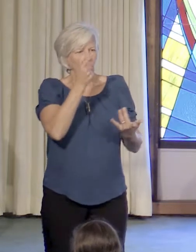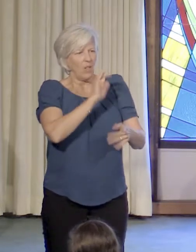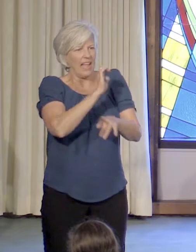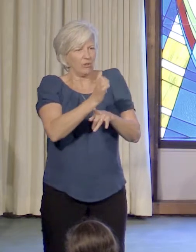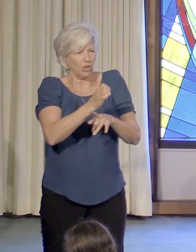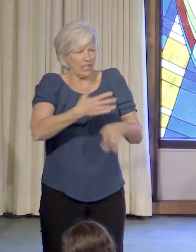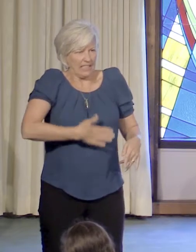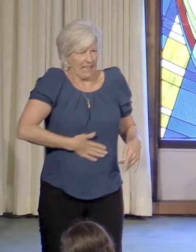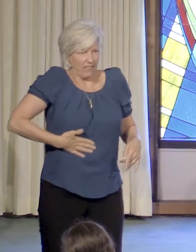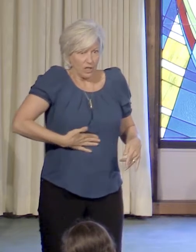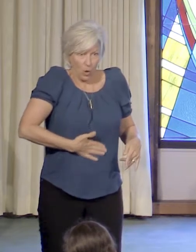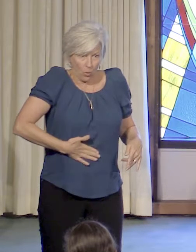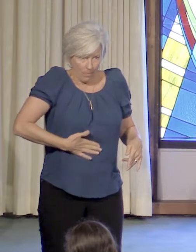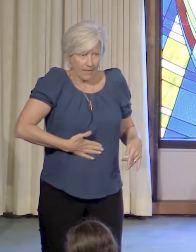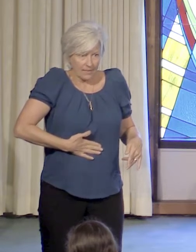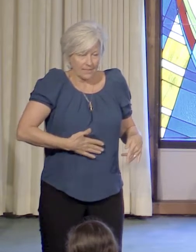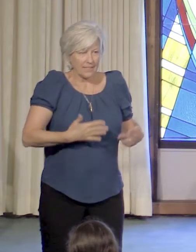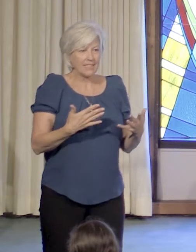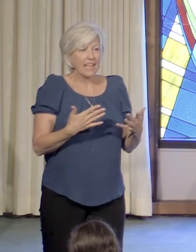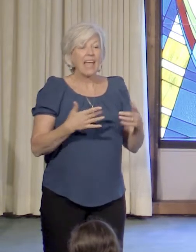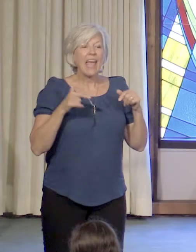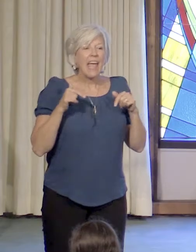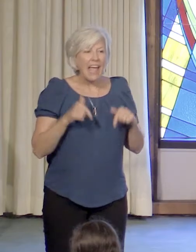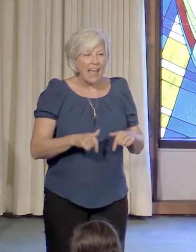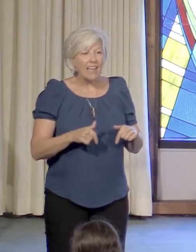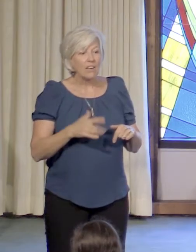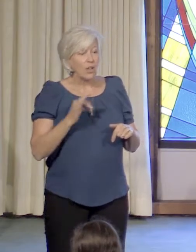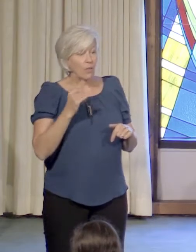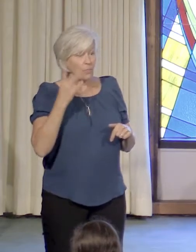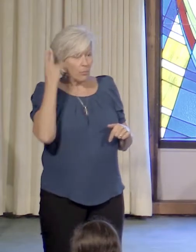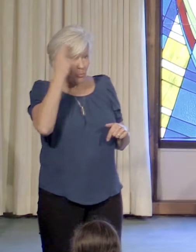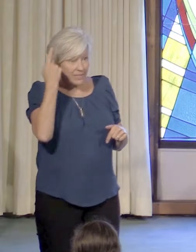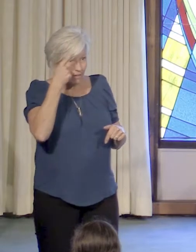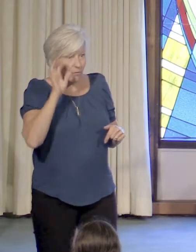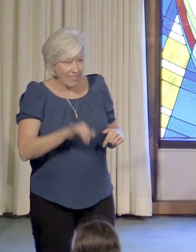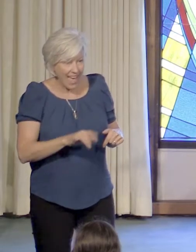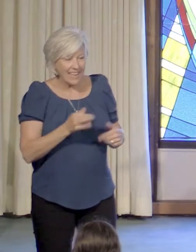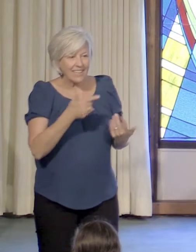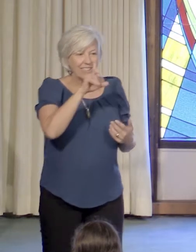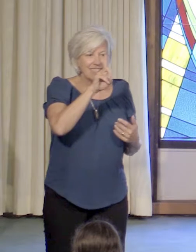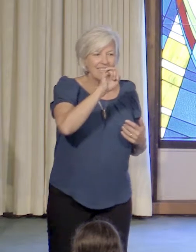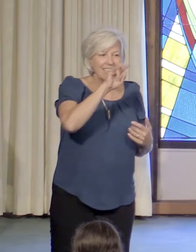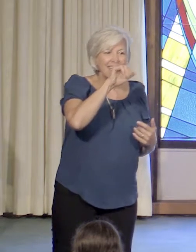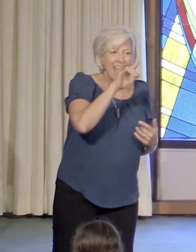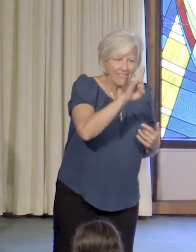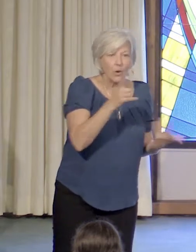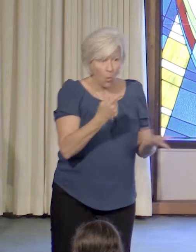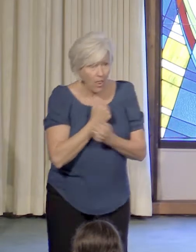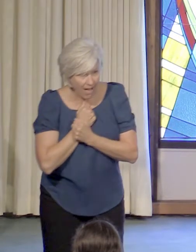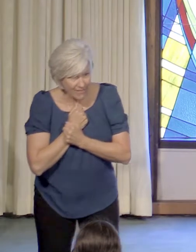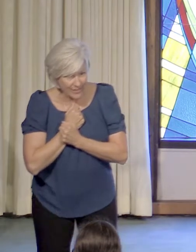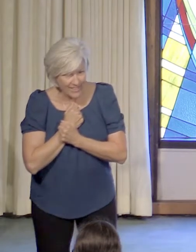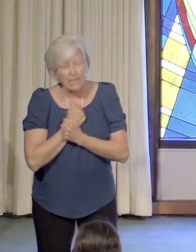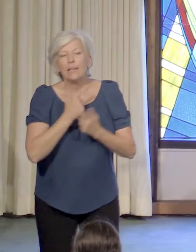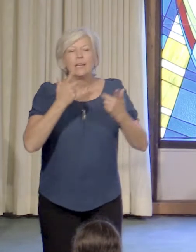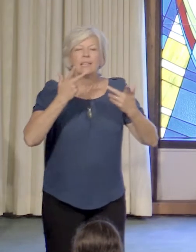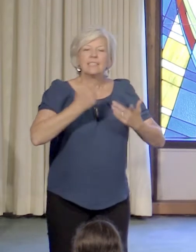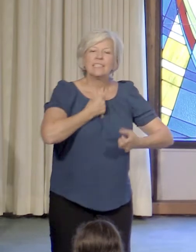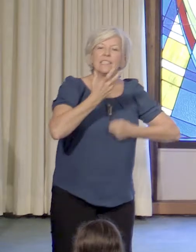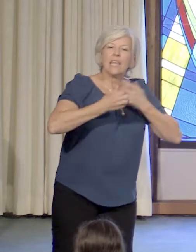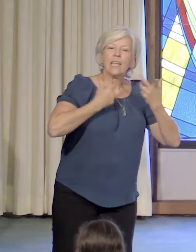the presiding genius of this function is David or love. Singing, praising, and giving thanks